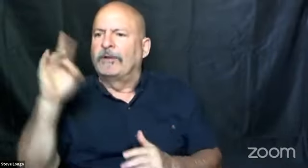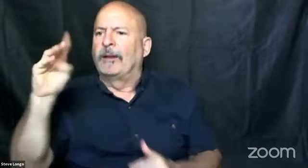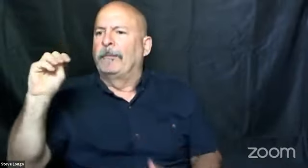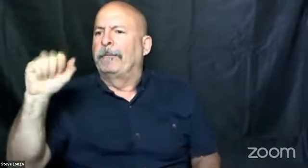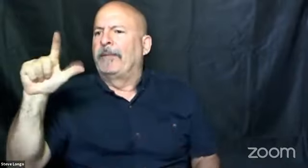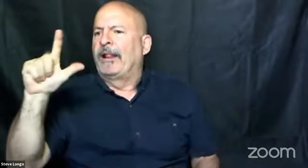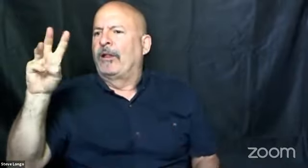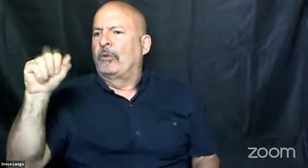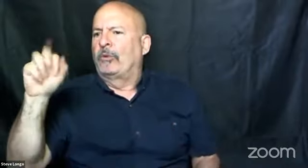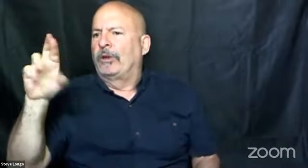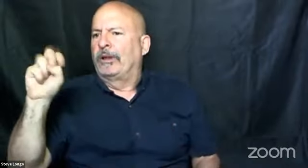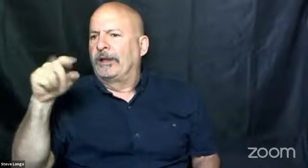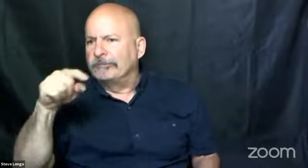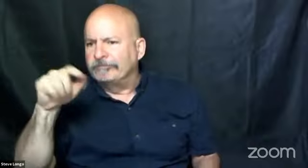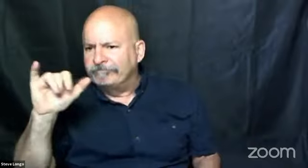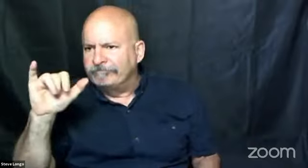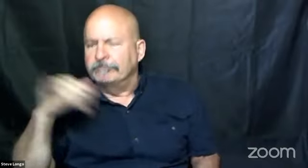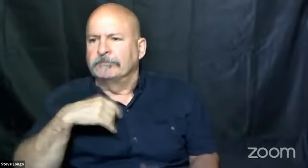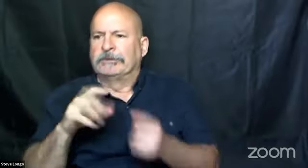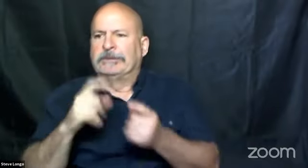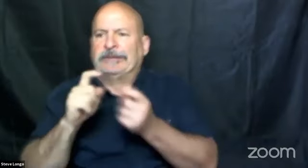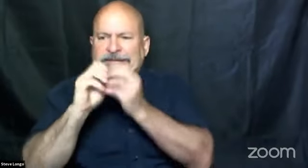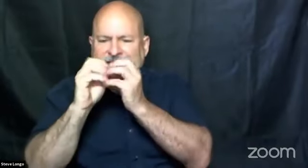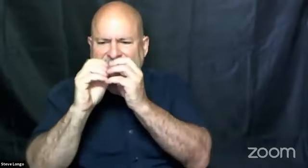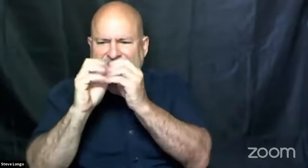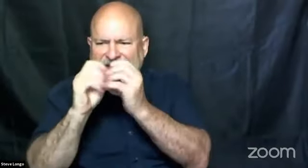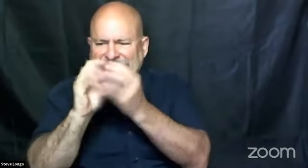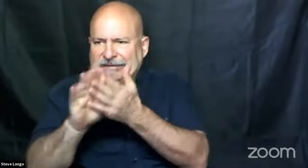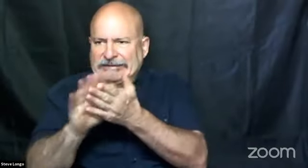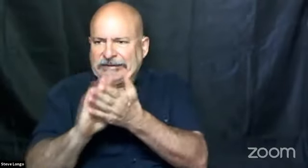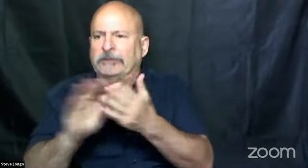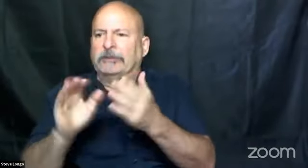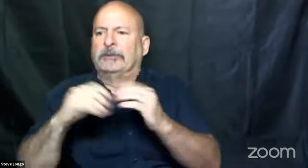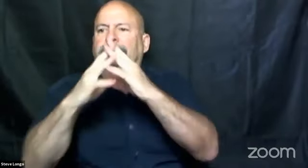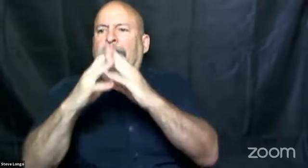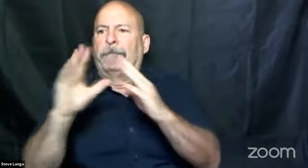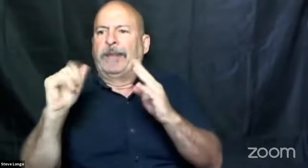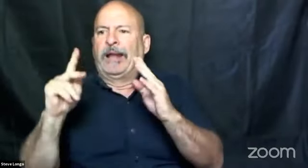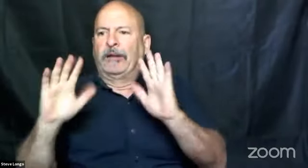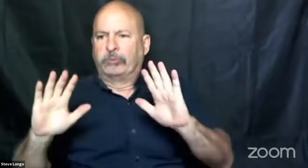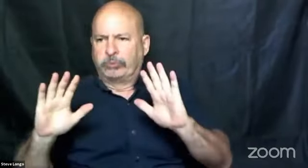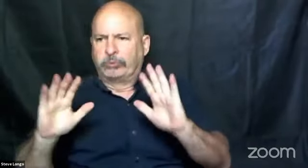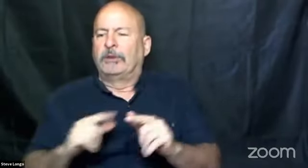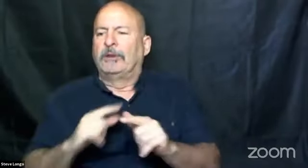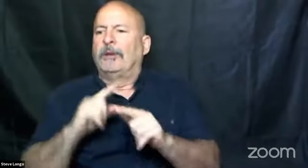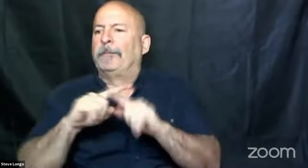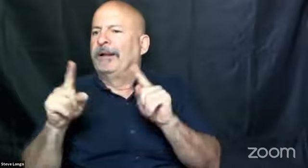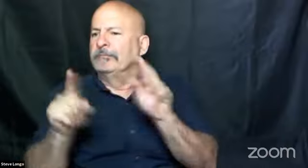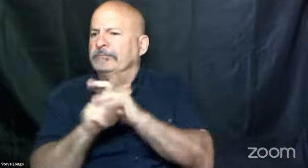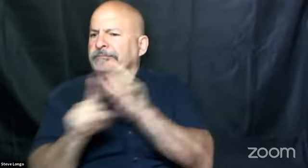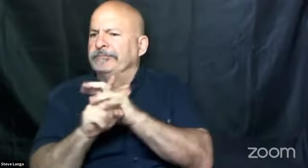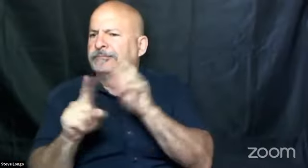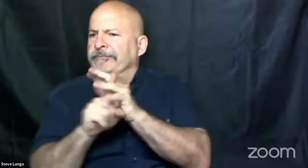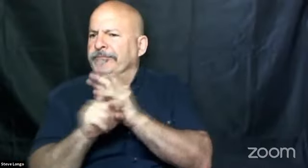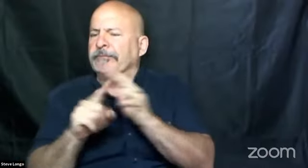And we had some funds that we were using to replace what was lost and clean up the server. So I do believe that was back